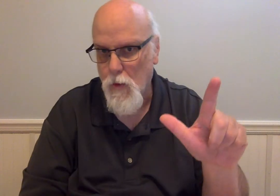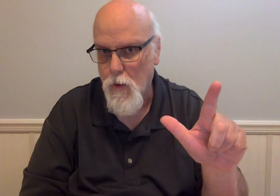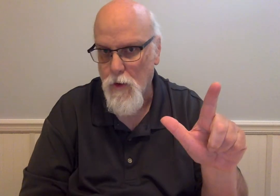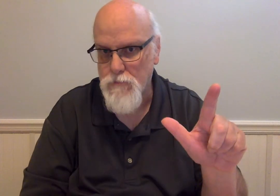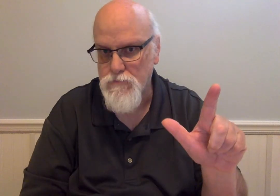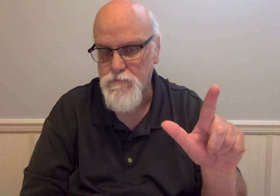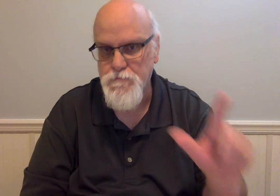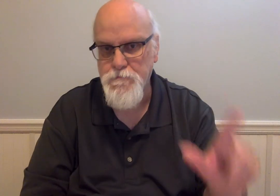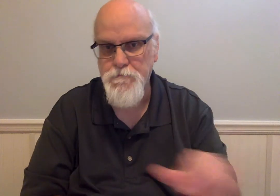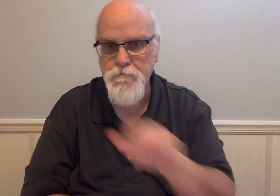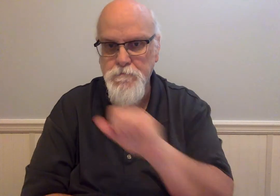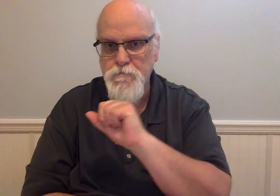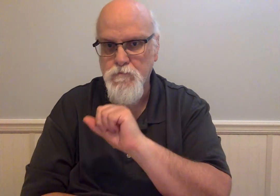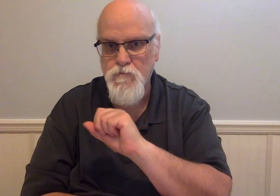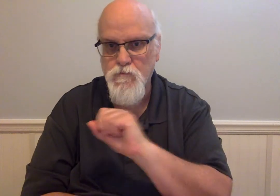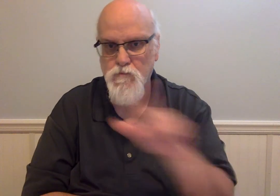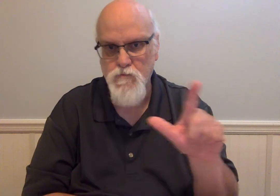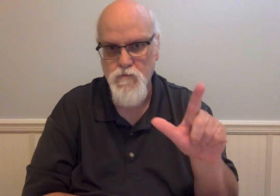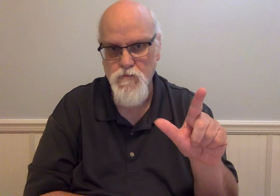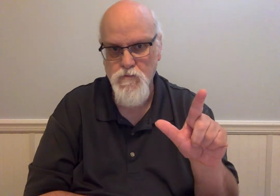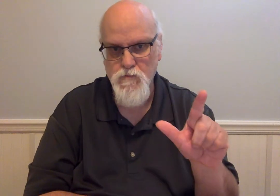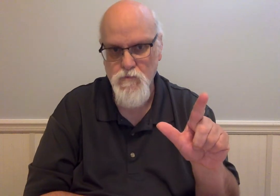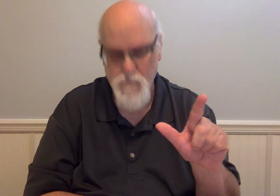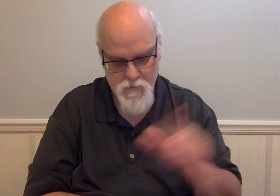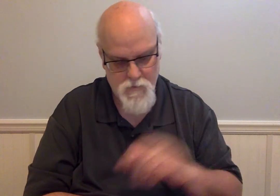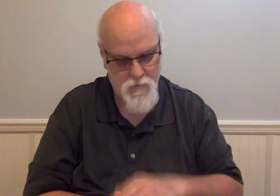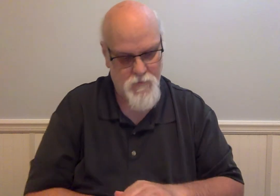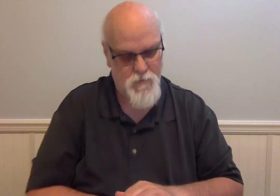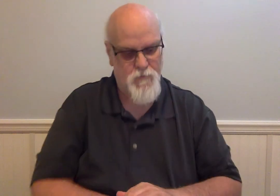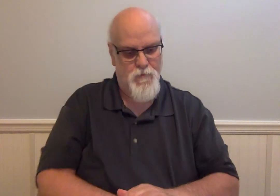All, your finger spelling A-L-L, all of you.